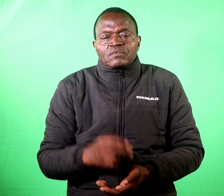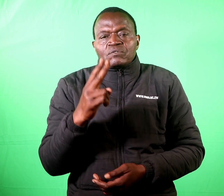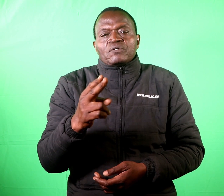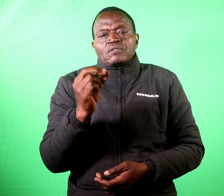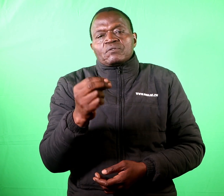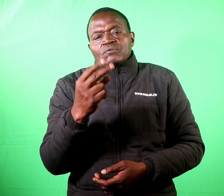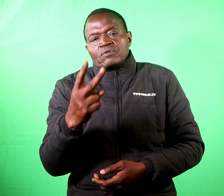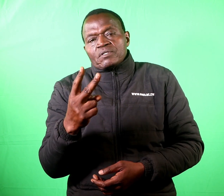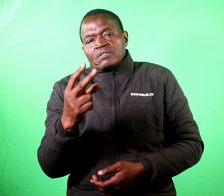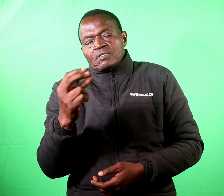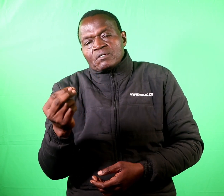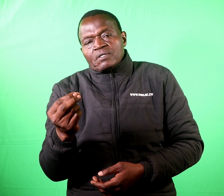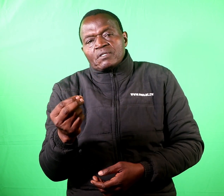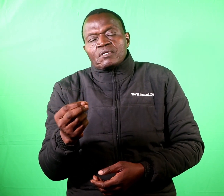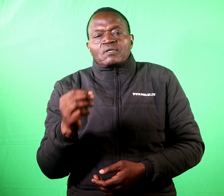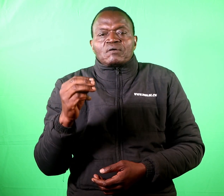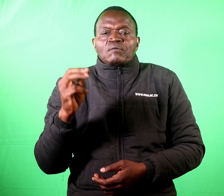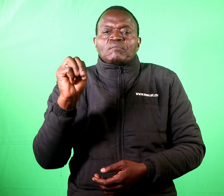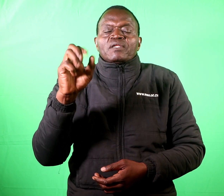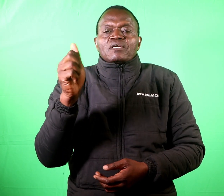2020 Manicaland, 55%,